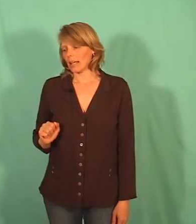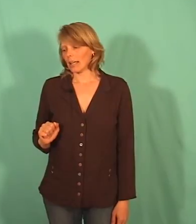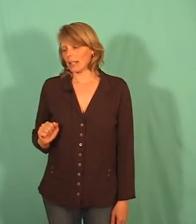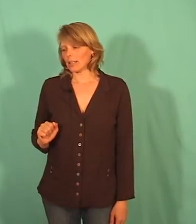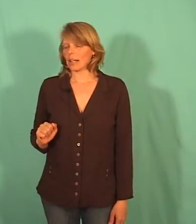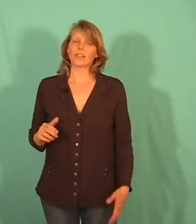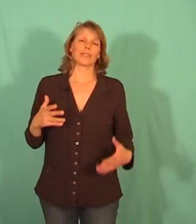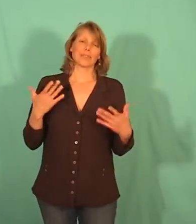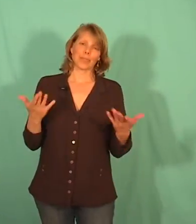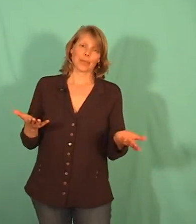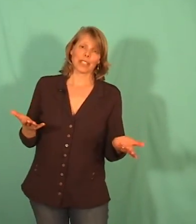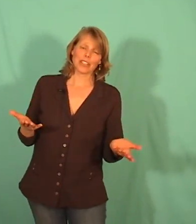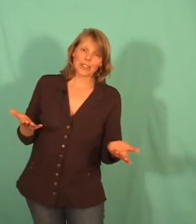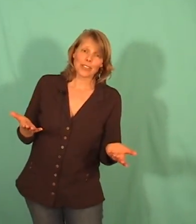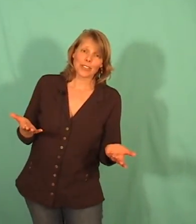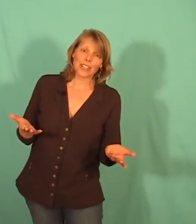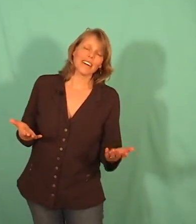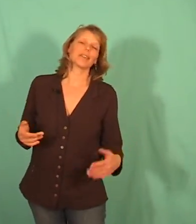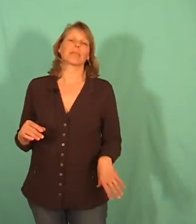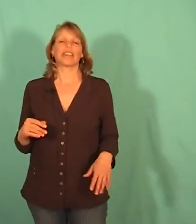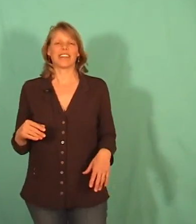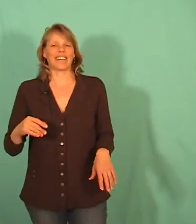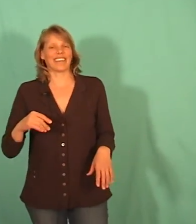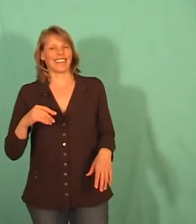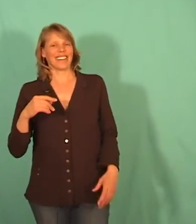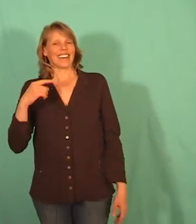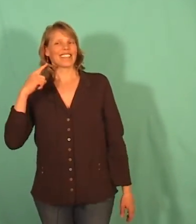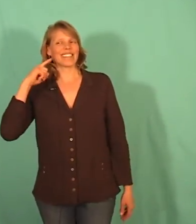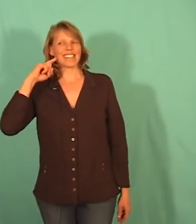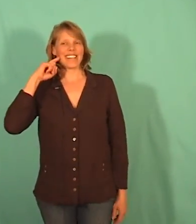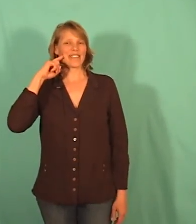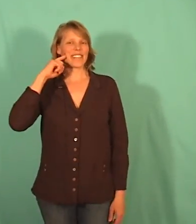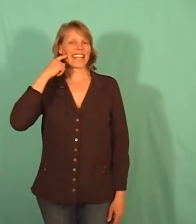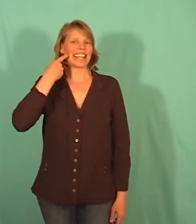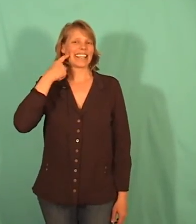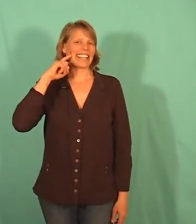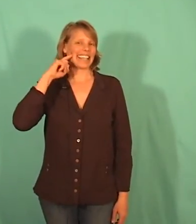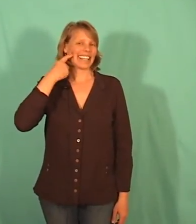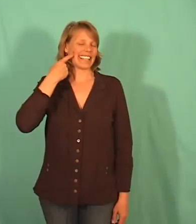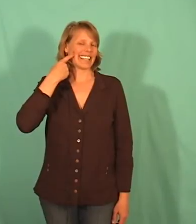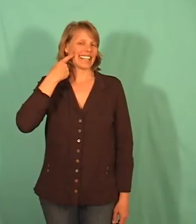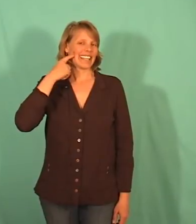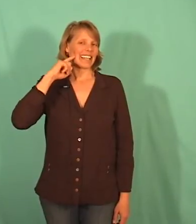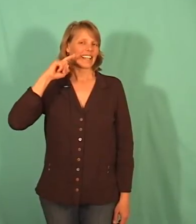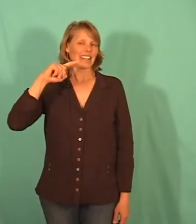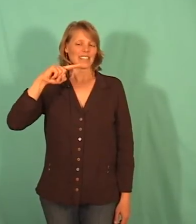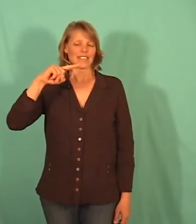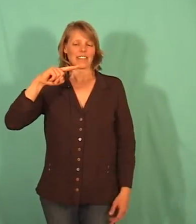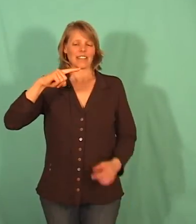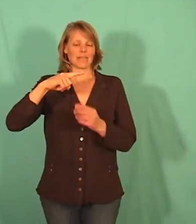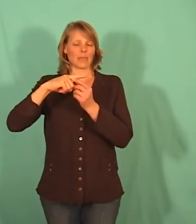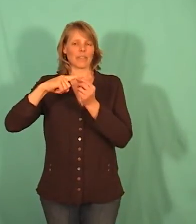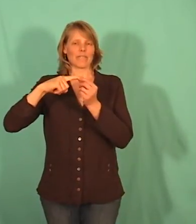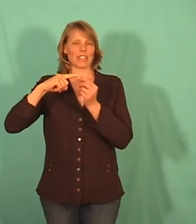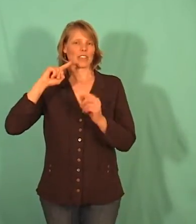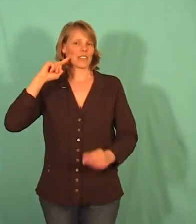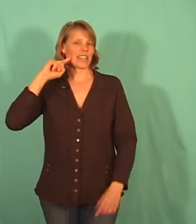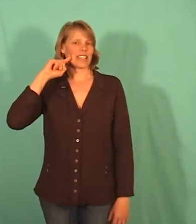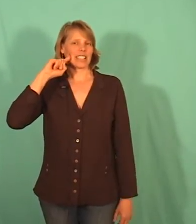And I don't know if you really want to teach this to your child, but this is a sign for candy. Kind of 1 finger and